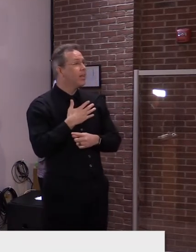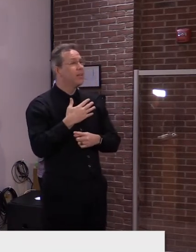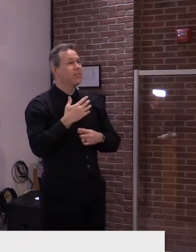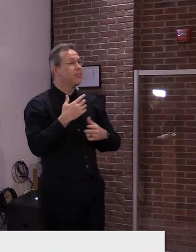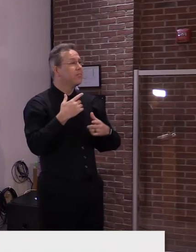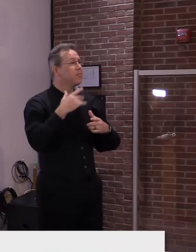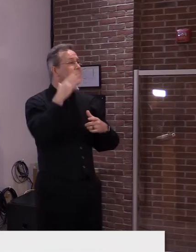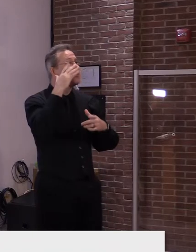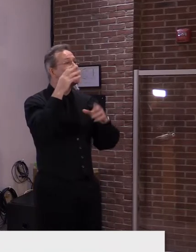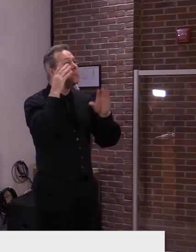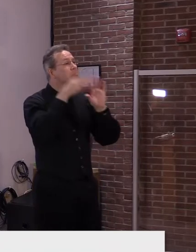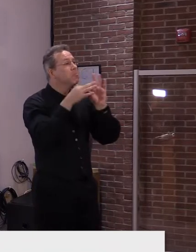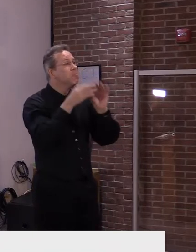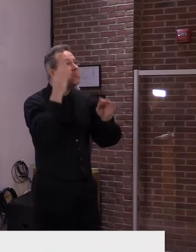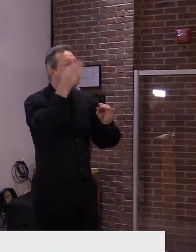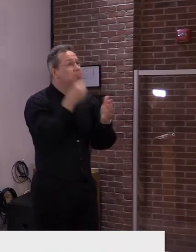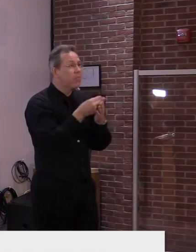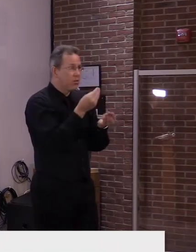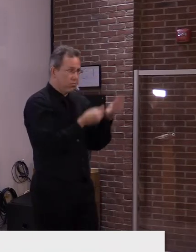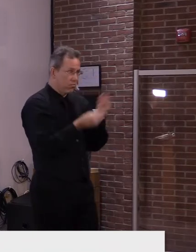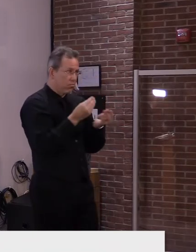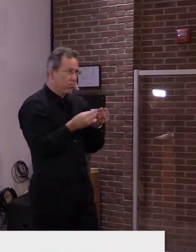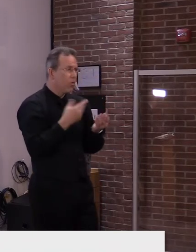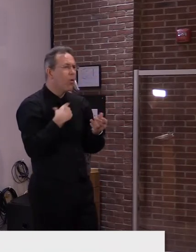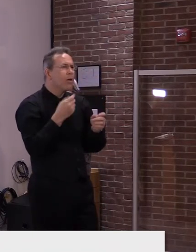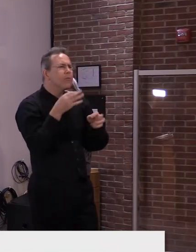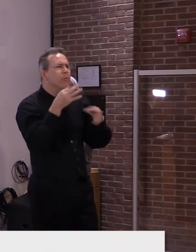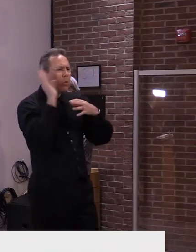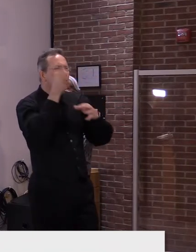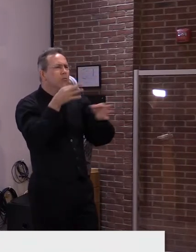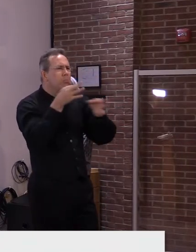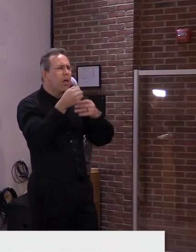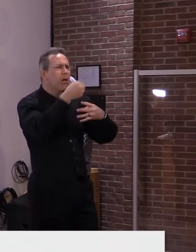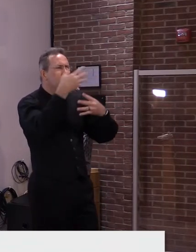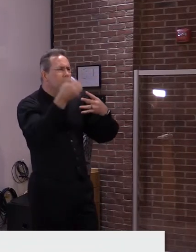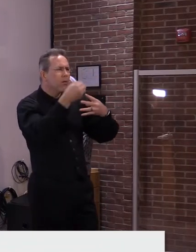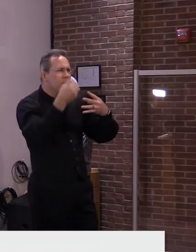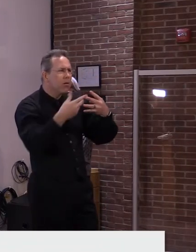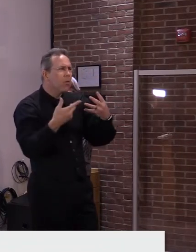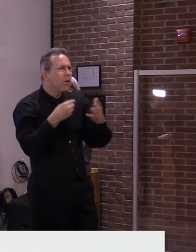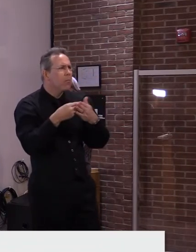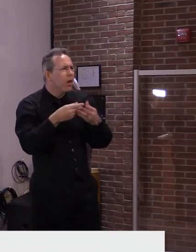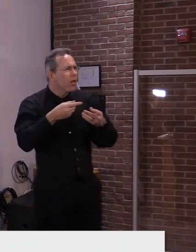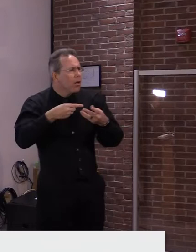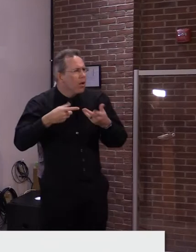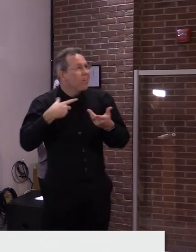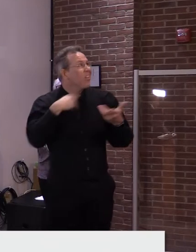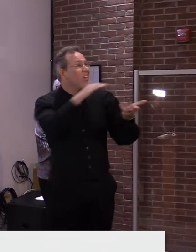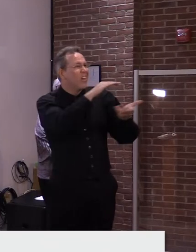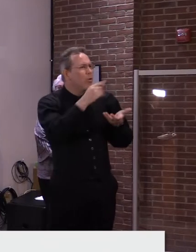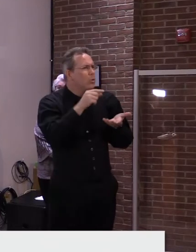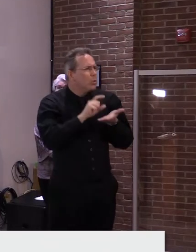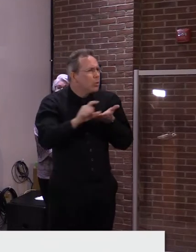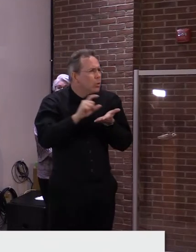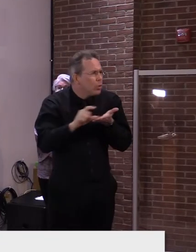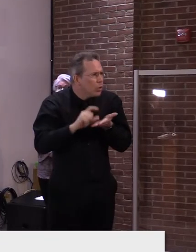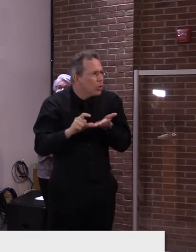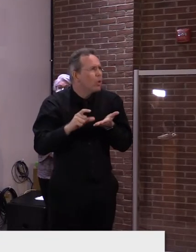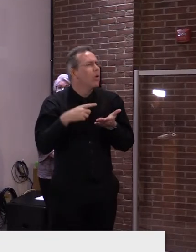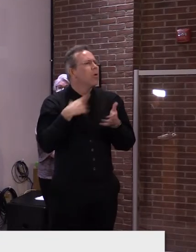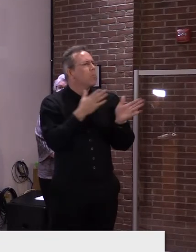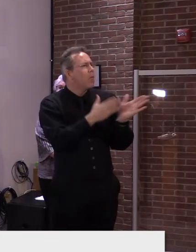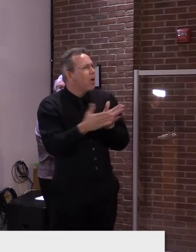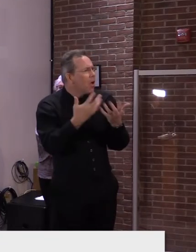might be another package coming, and we'd have to reflect on that and change. And I think the House is in the same